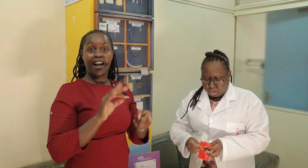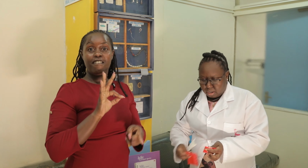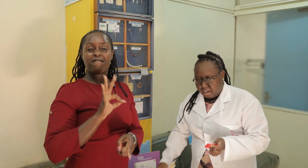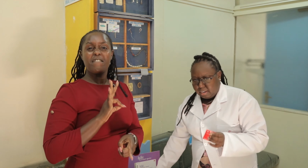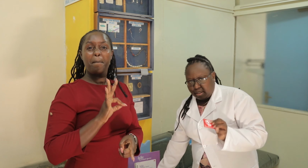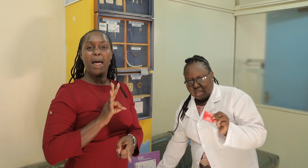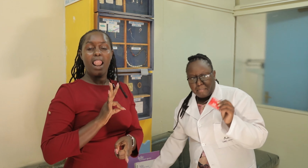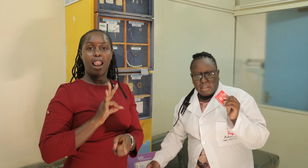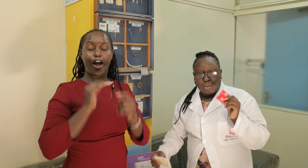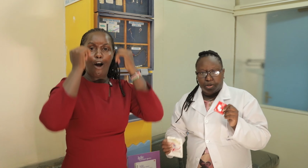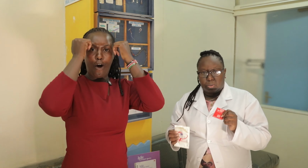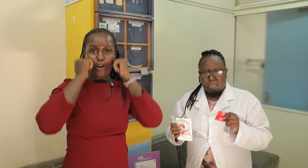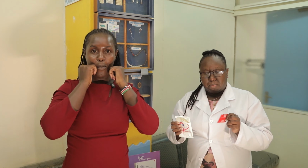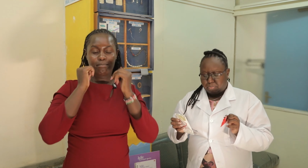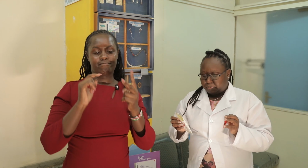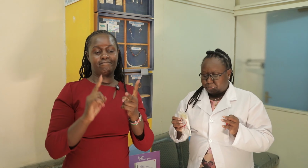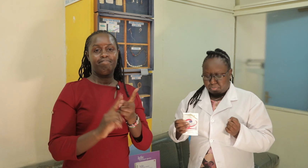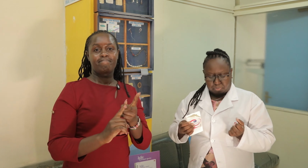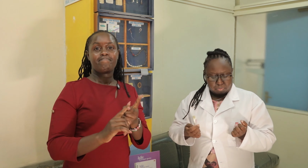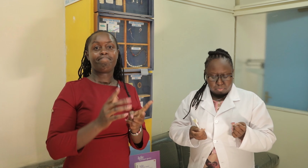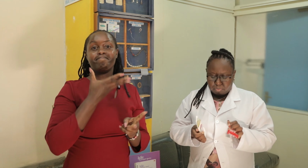condom and the male condom.